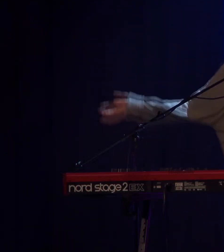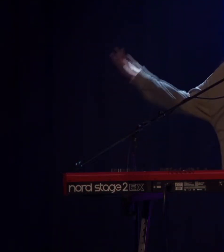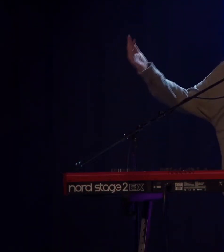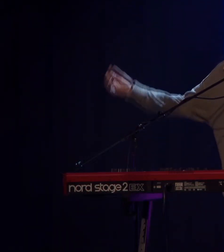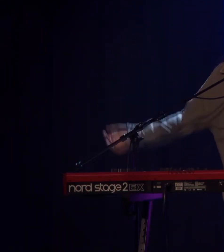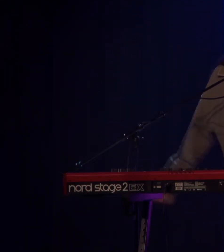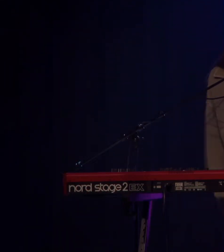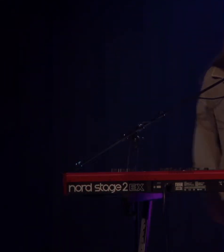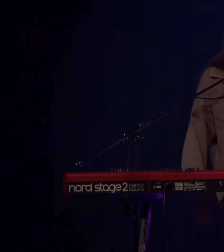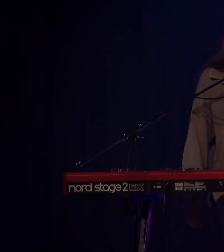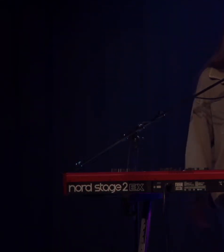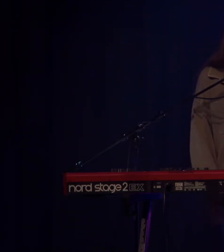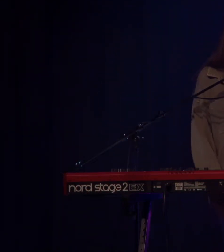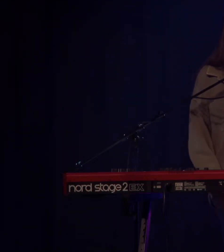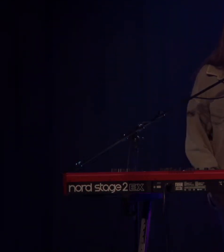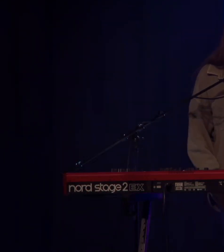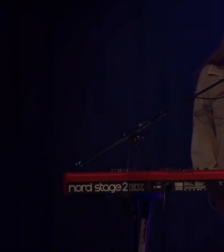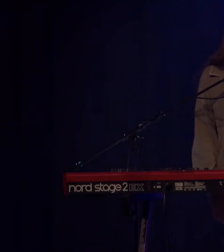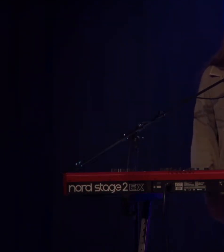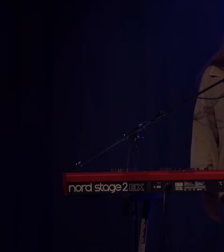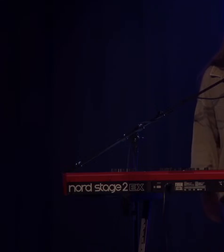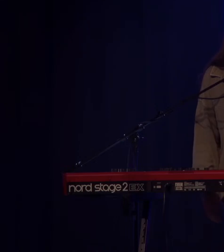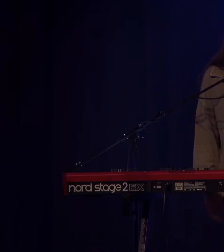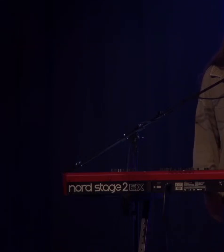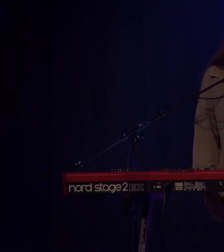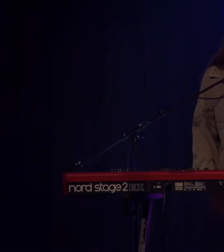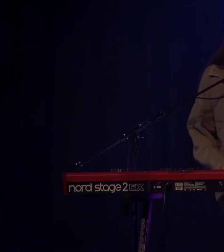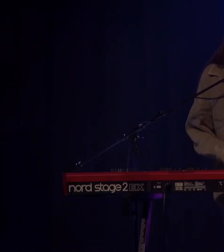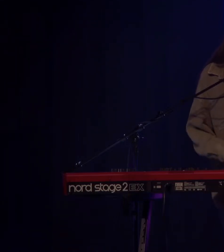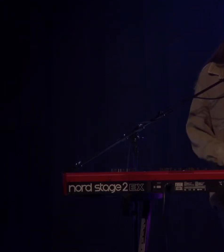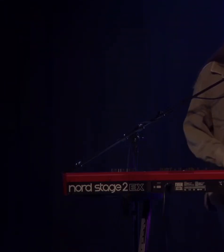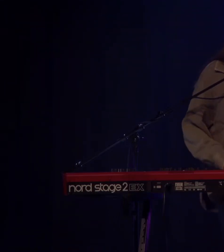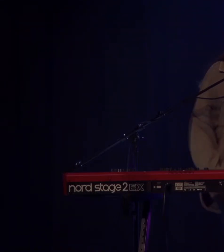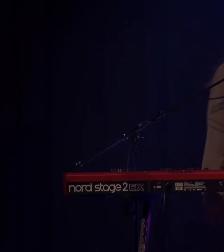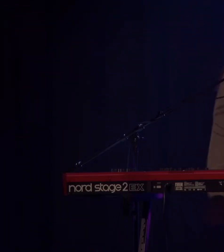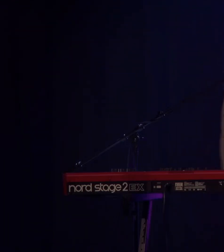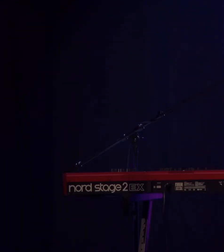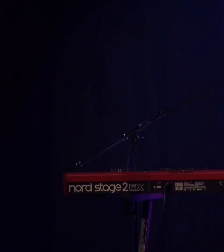If you're able, I invite you to stand and join us as we sing the song together.